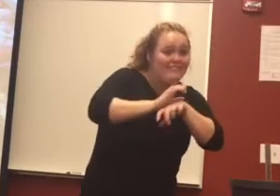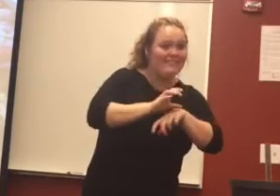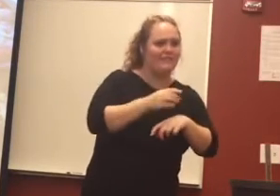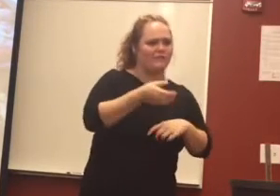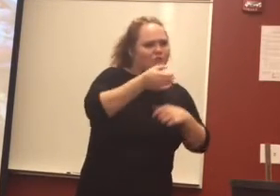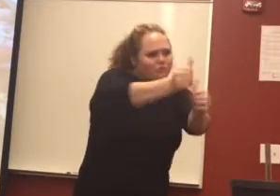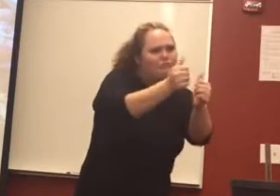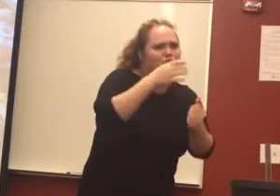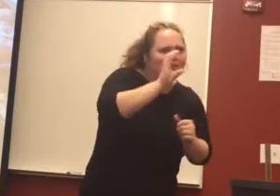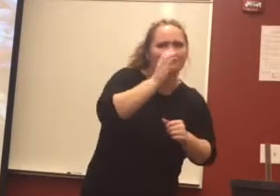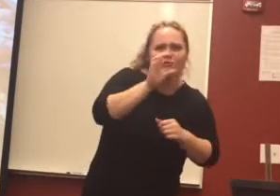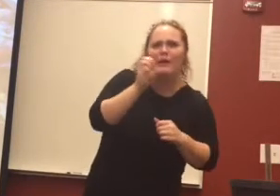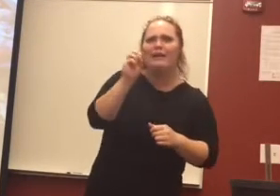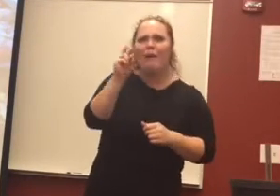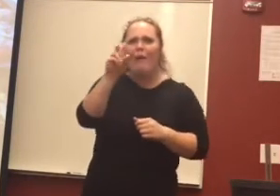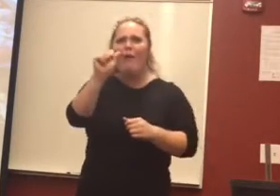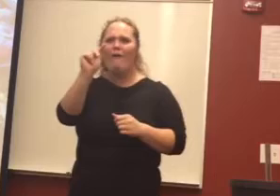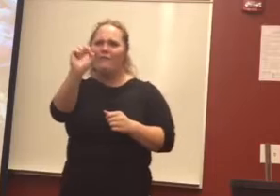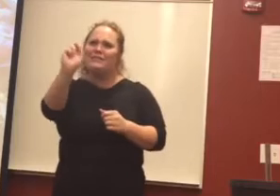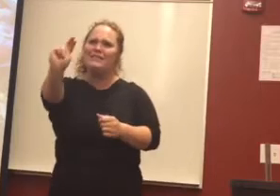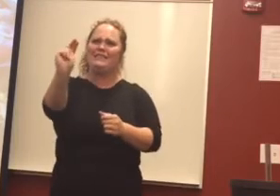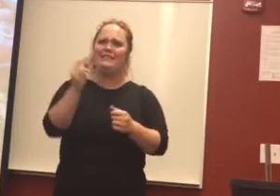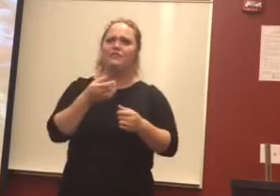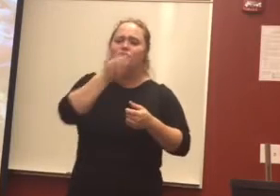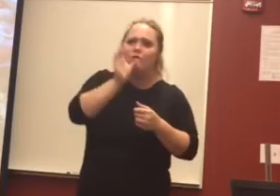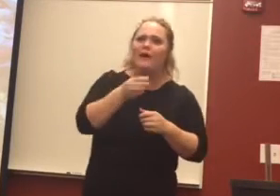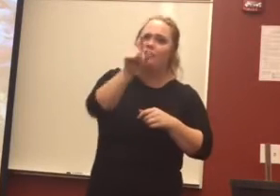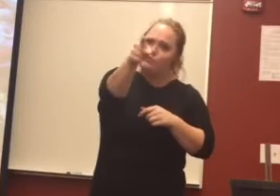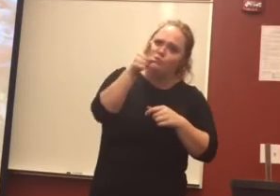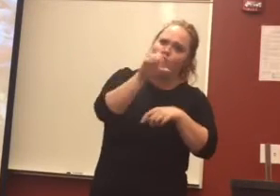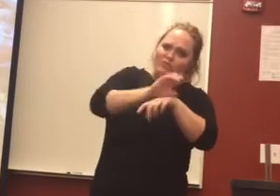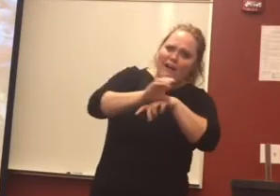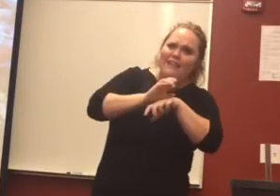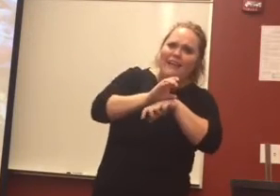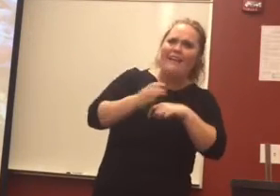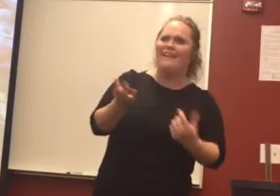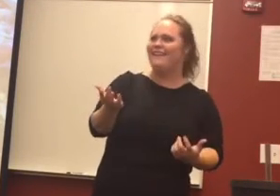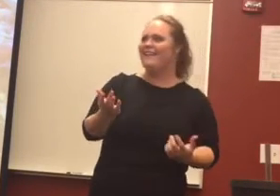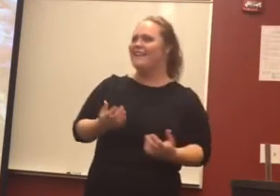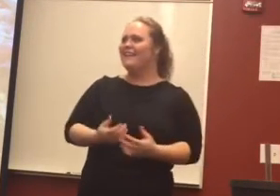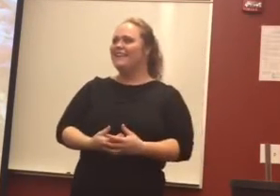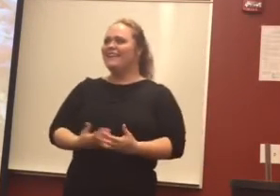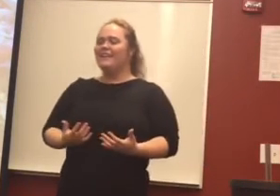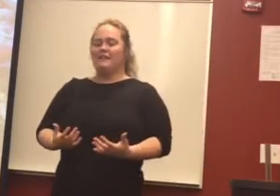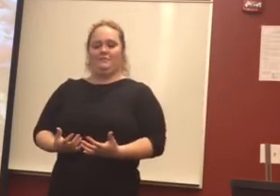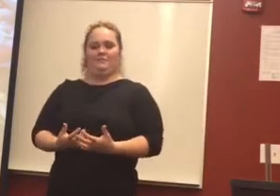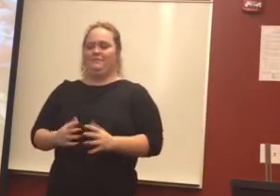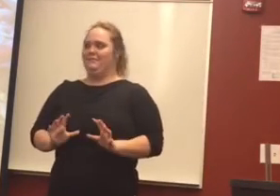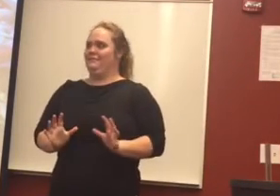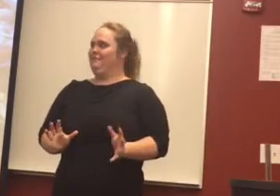the Ovaltine. Drink the Ovaltine. Drink it so we can Drink it. Yes. One of our girls that went,